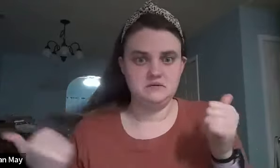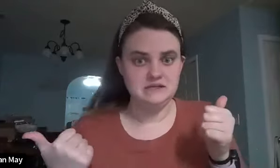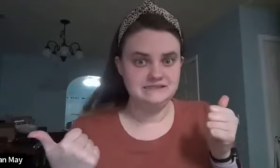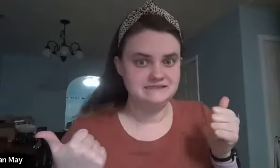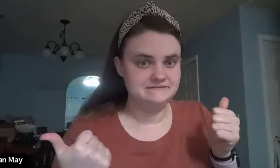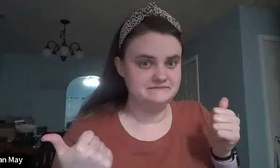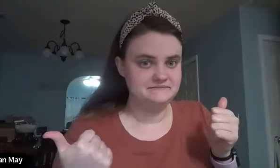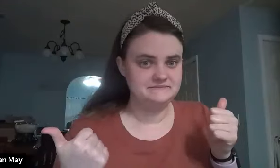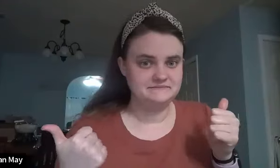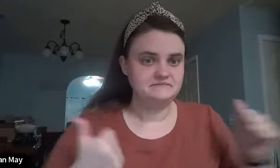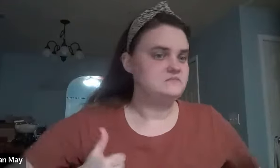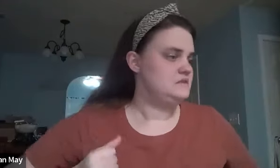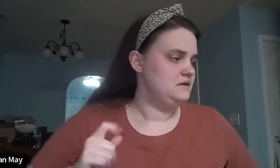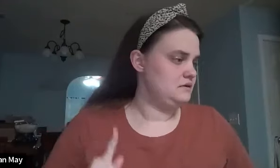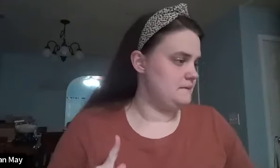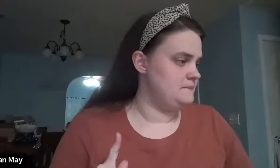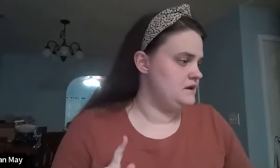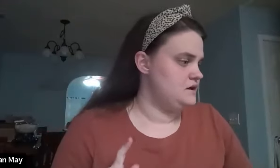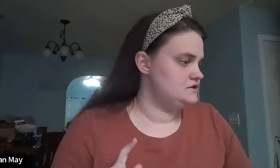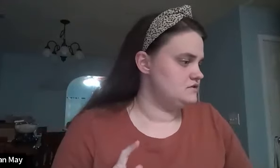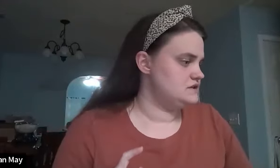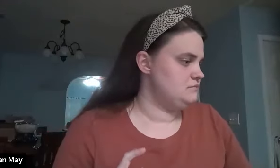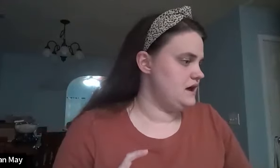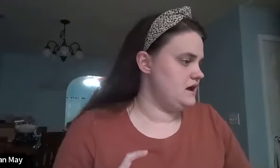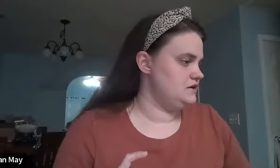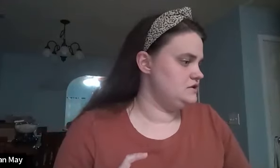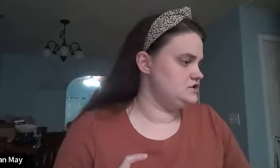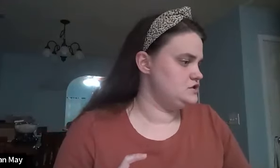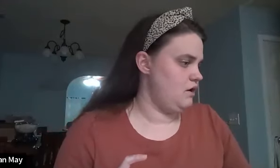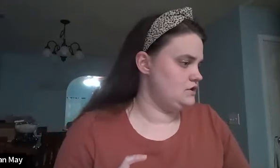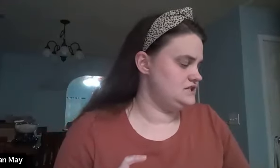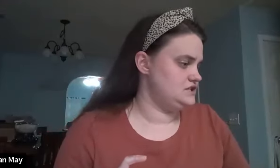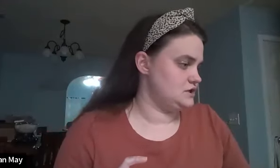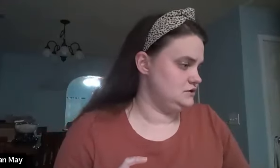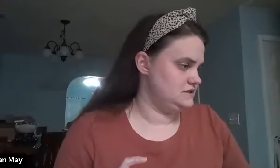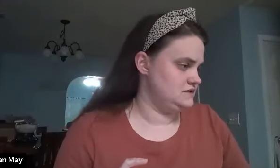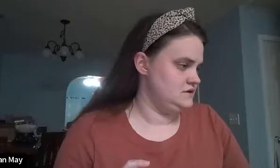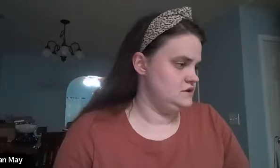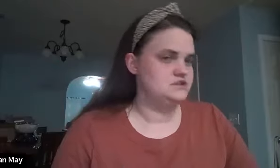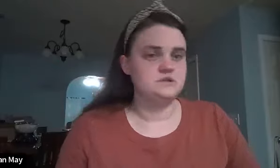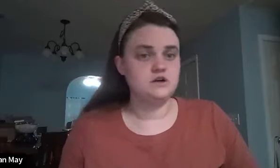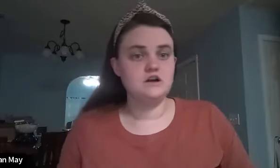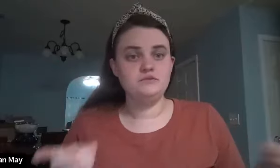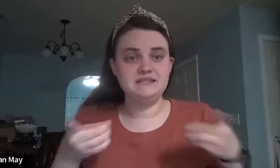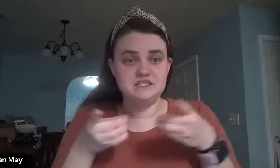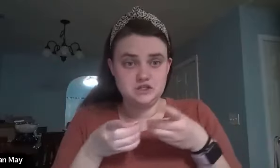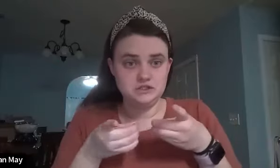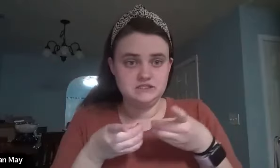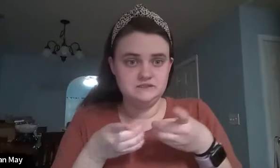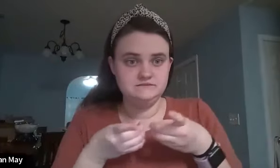good? Okay, so let's go back to our desserts. So we start off with dessert.